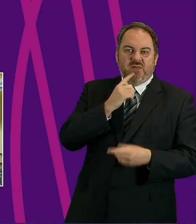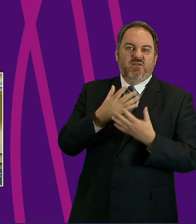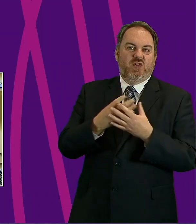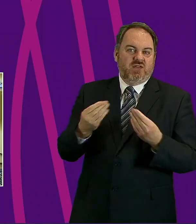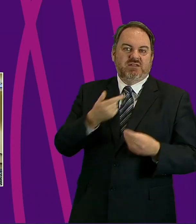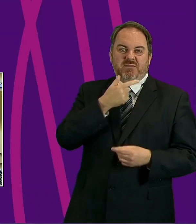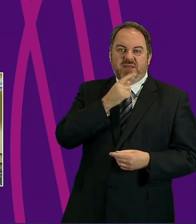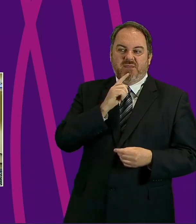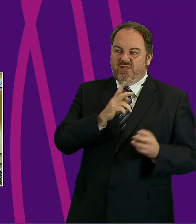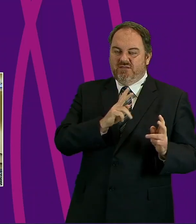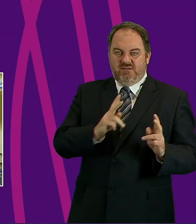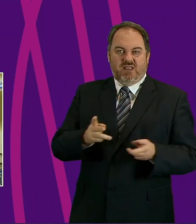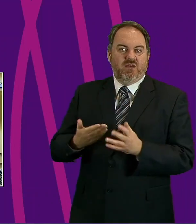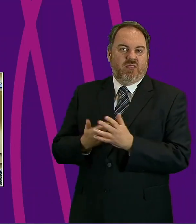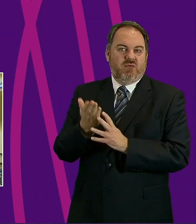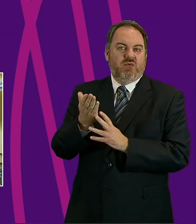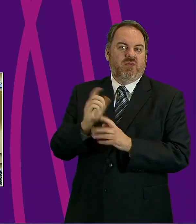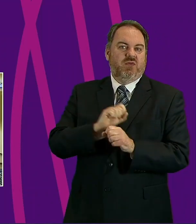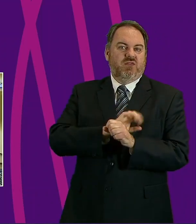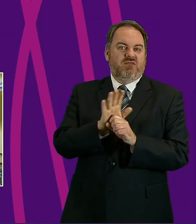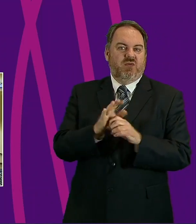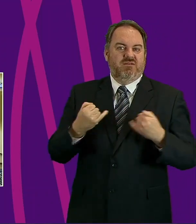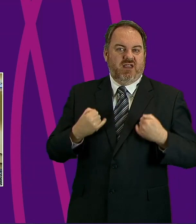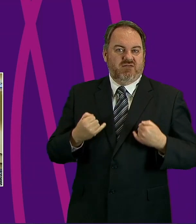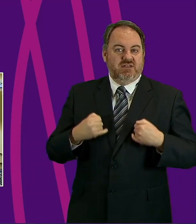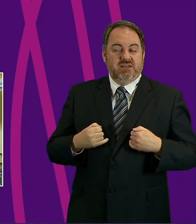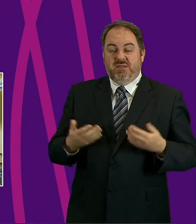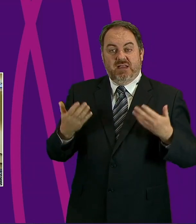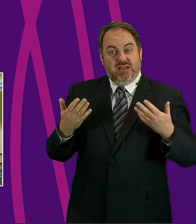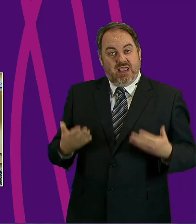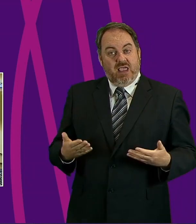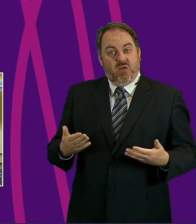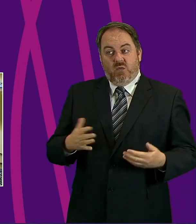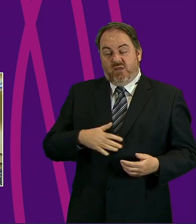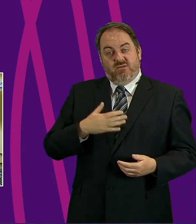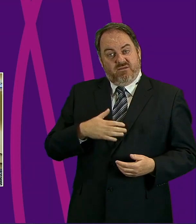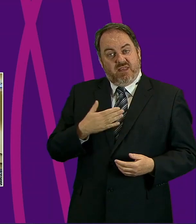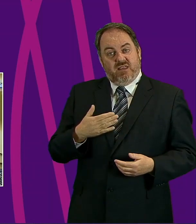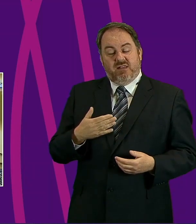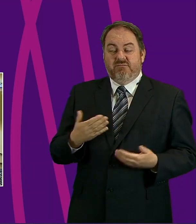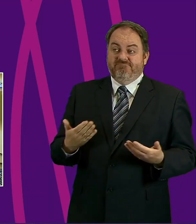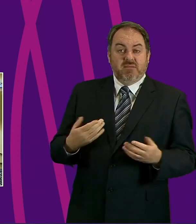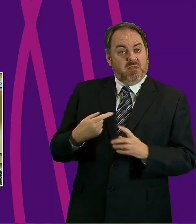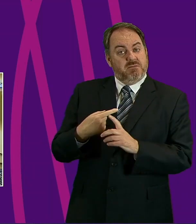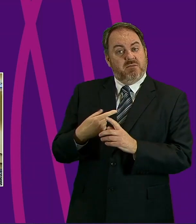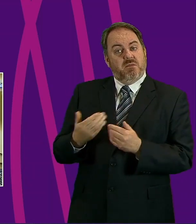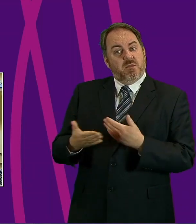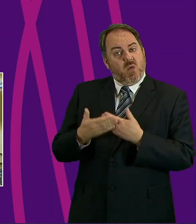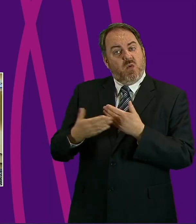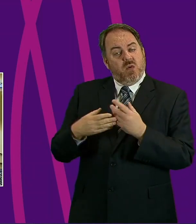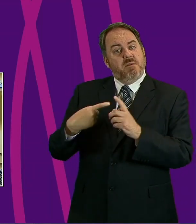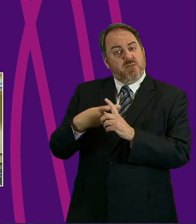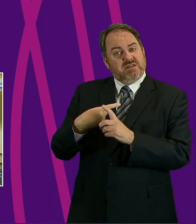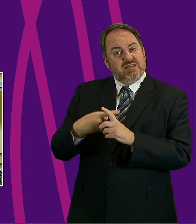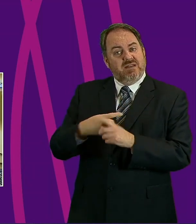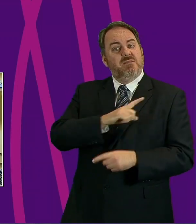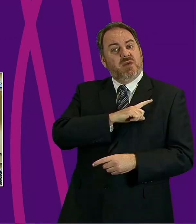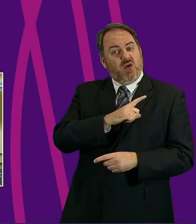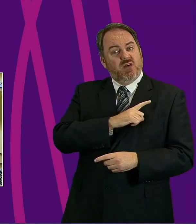we are seeing do matter, and they provide further grounds for encouragement. In particular, the number of COVID-19 deaths has fallen for a third